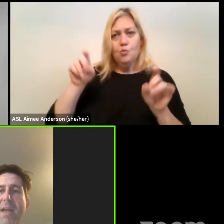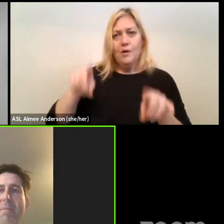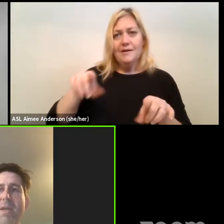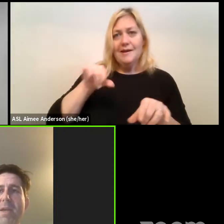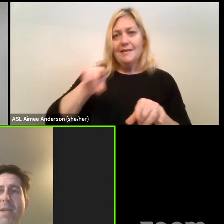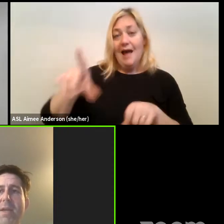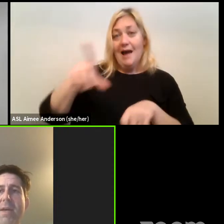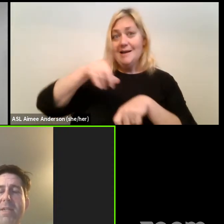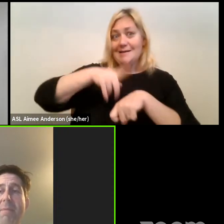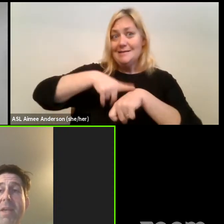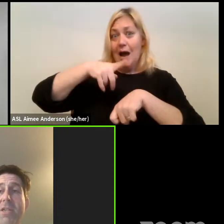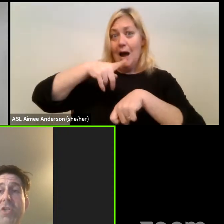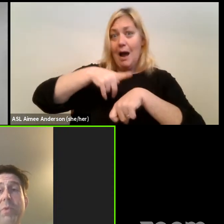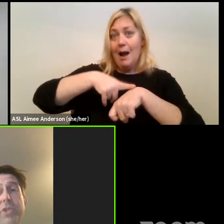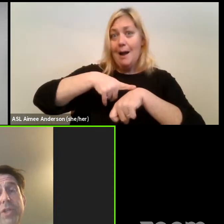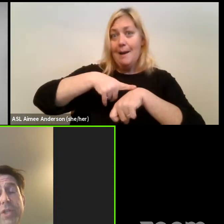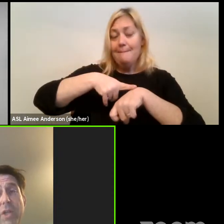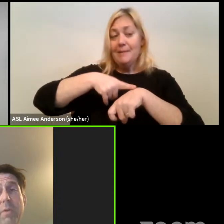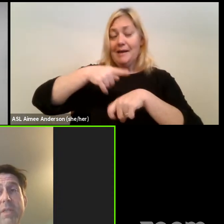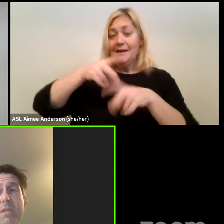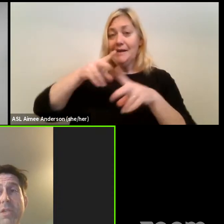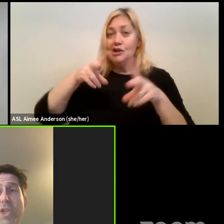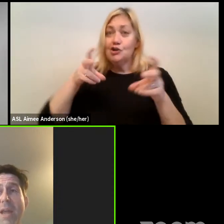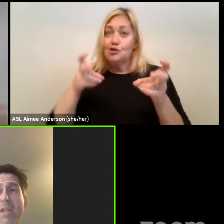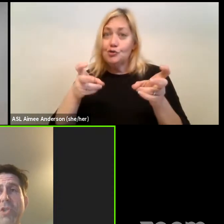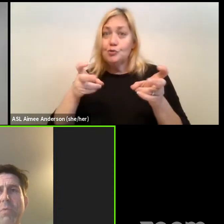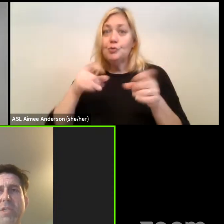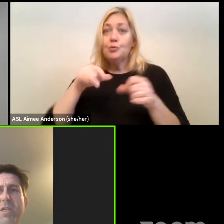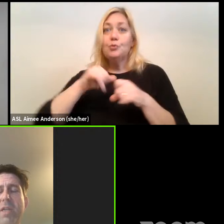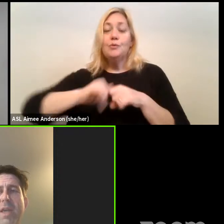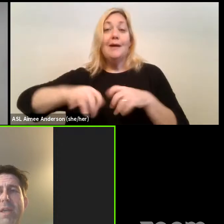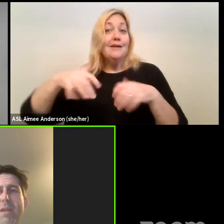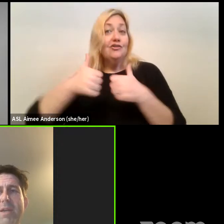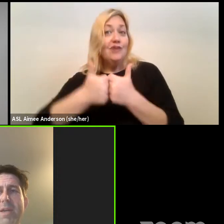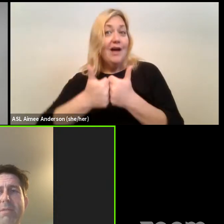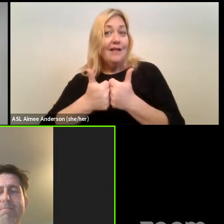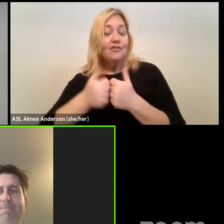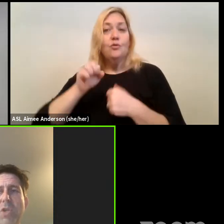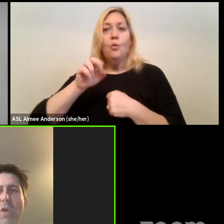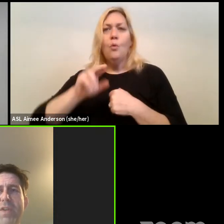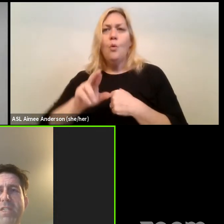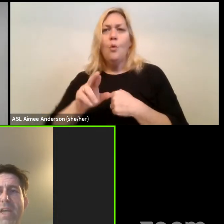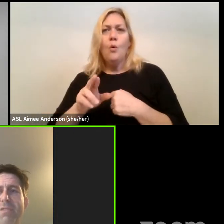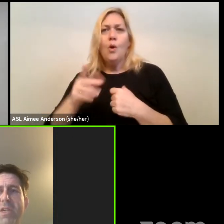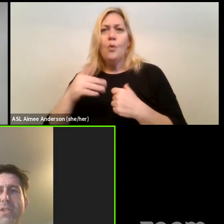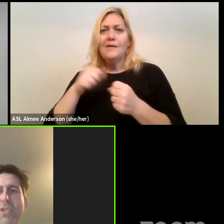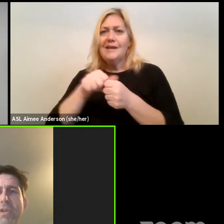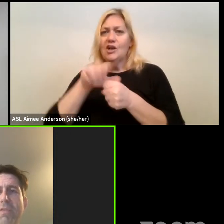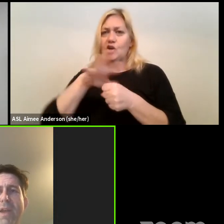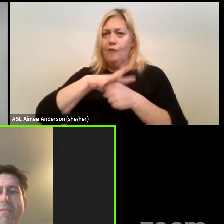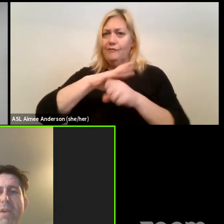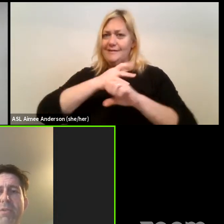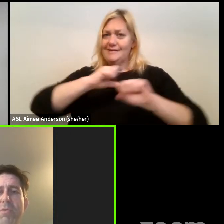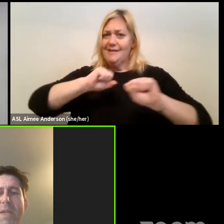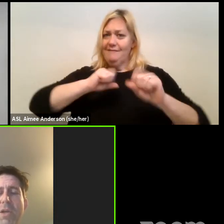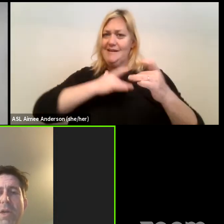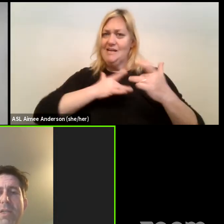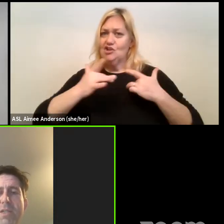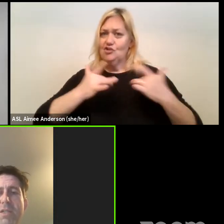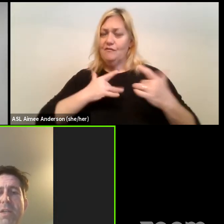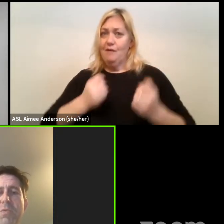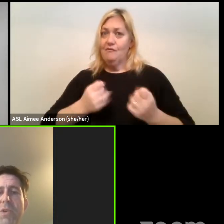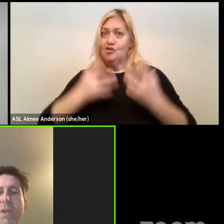a timing issue, which is always a challenge, or was it a COVID safety concern for having too